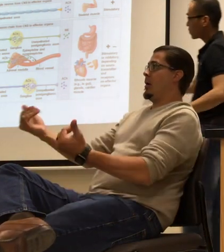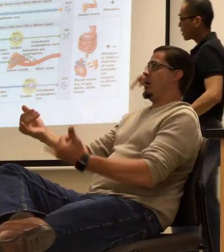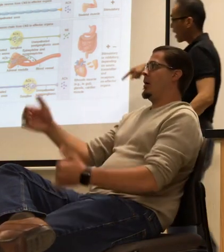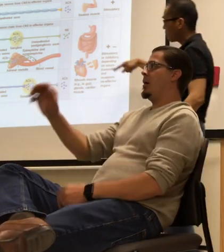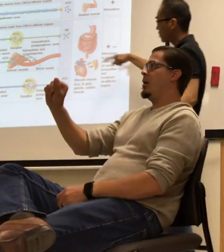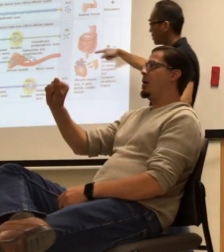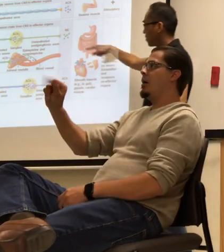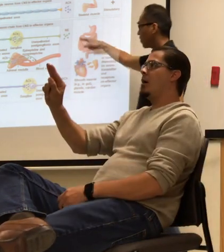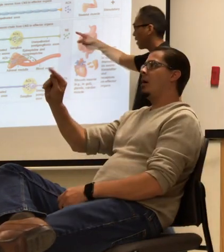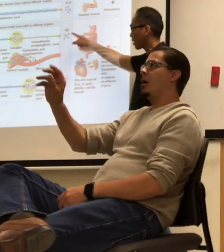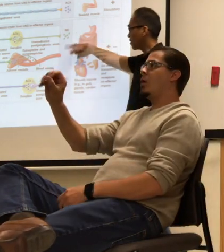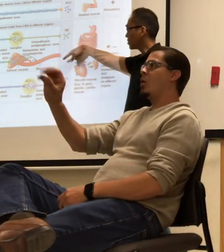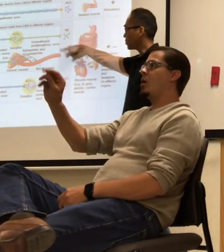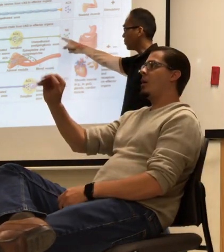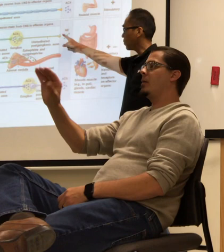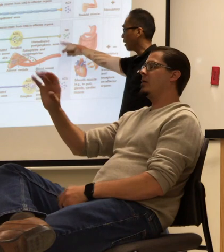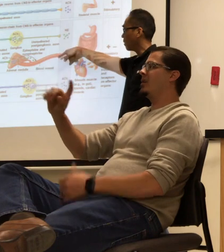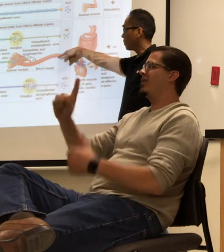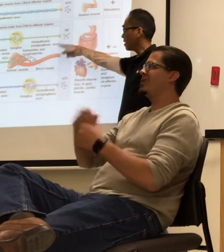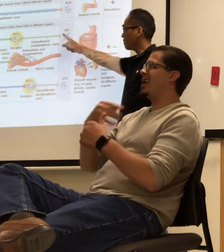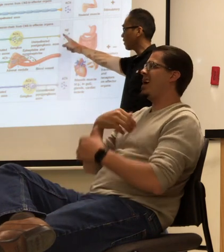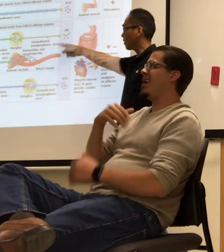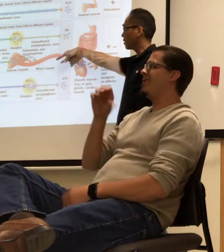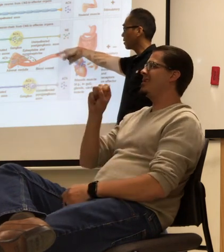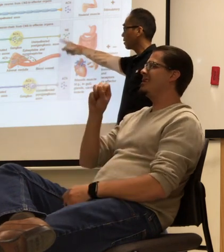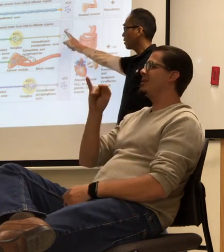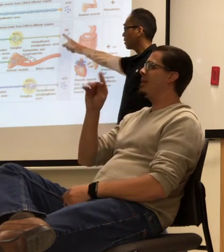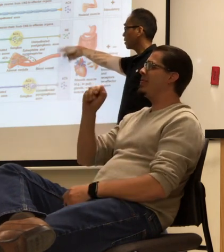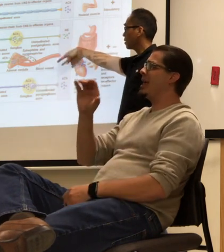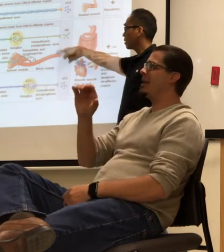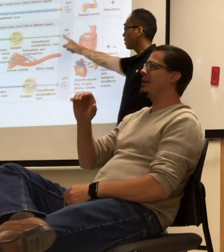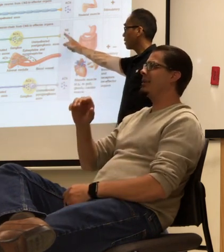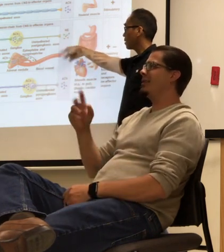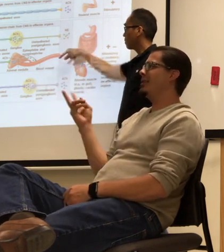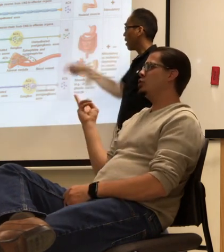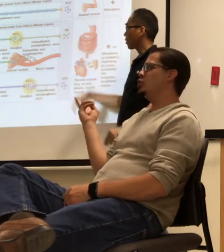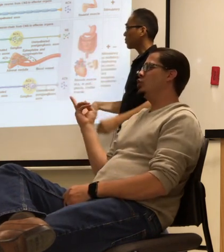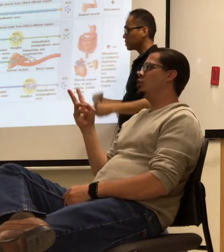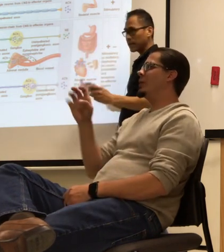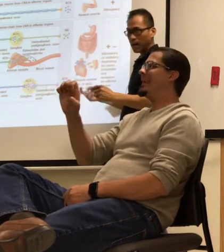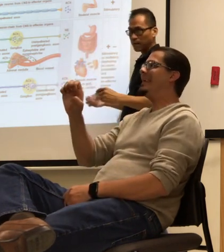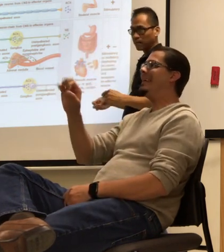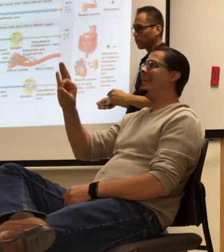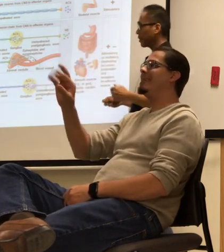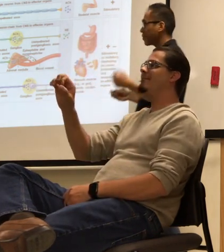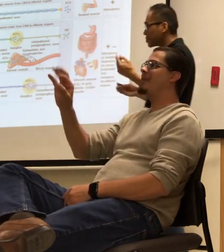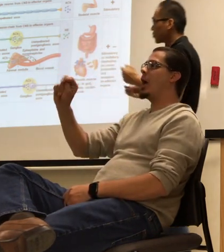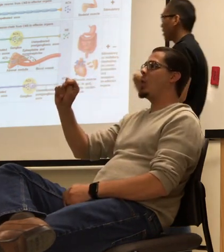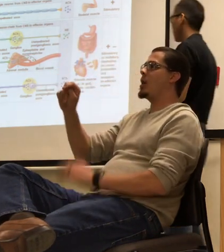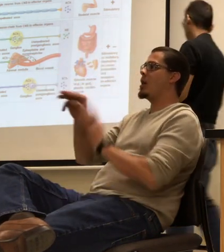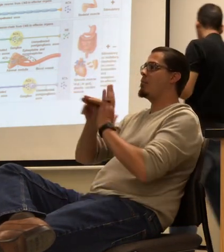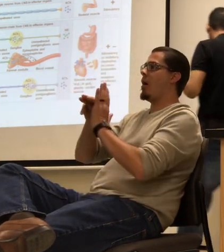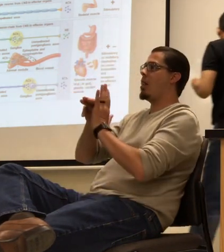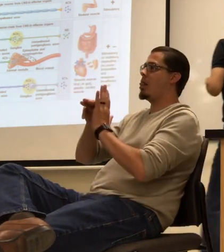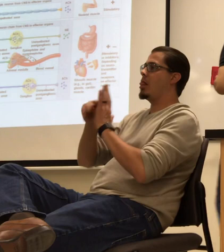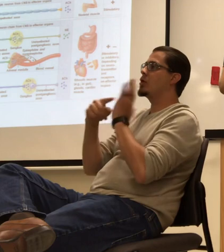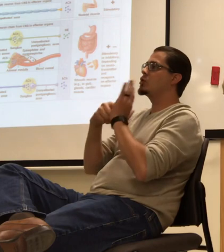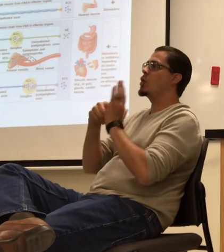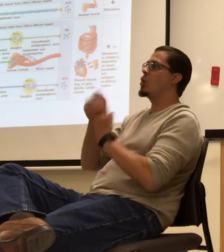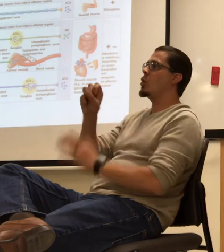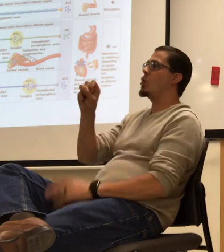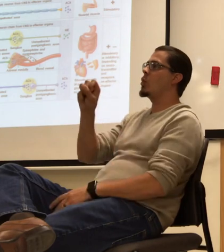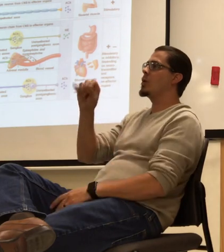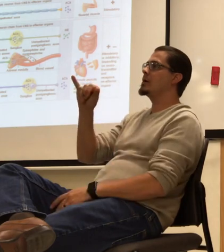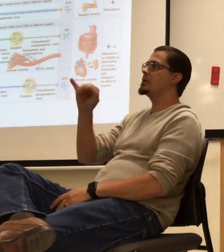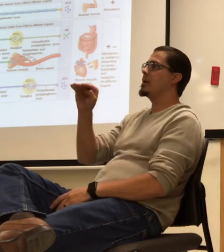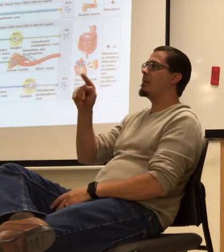So first they have the sympathetic. These two efferent models, they kind of are illustrating the sympathetic